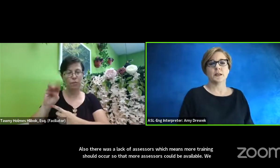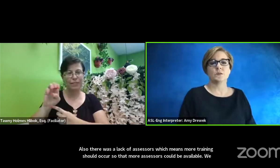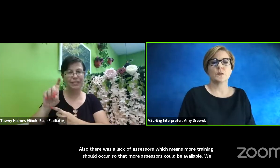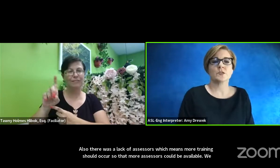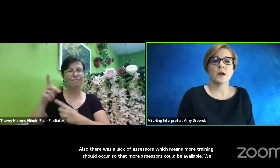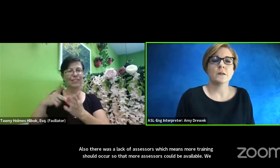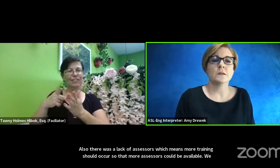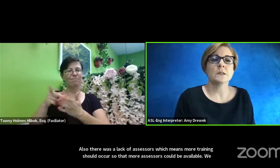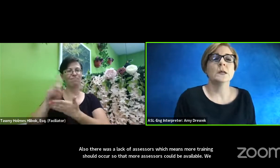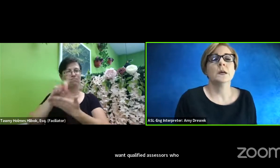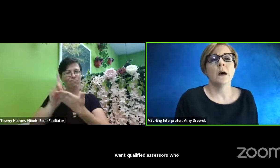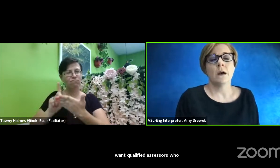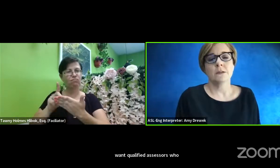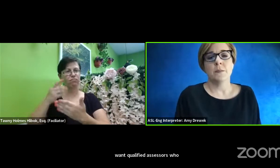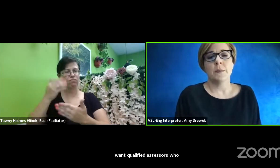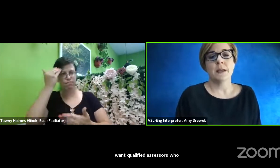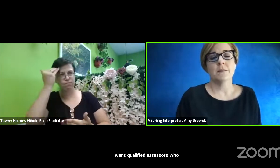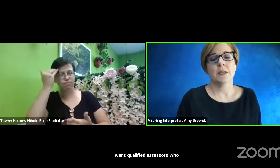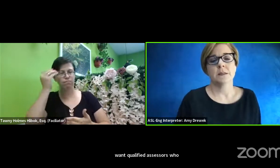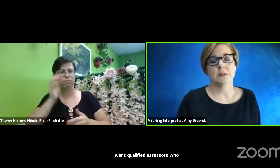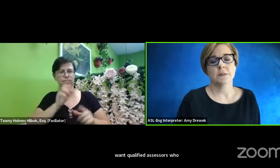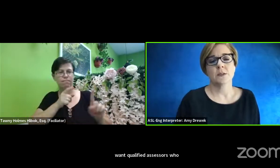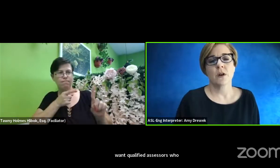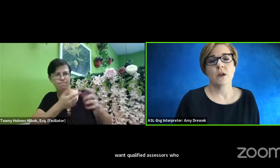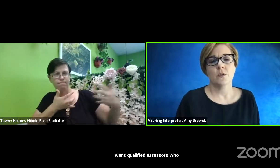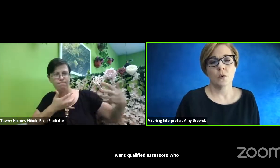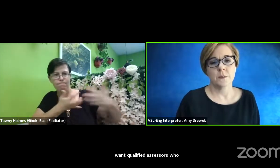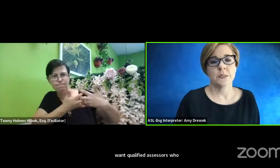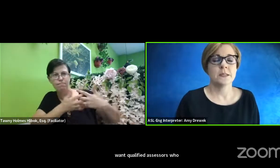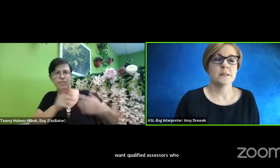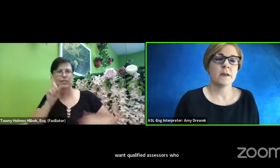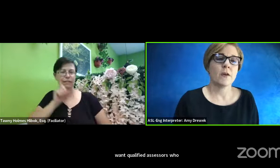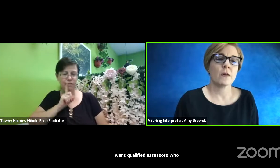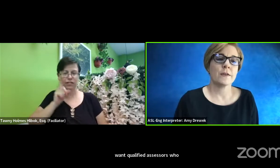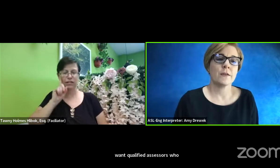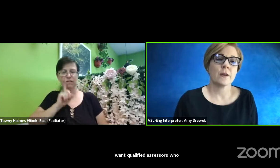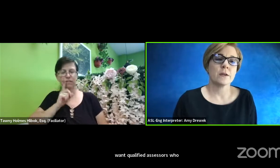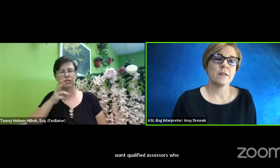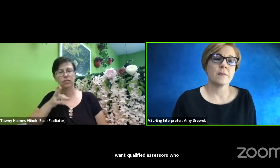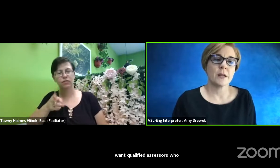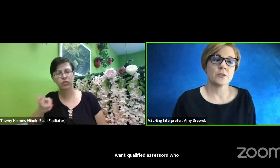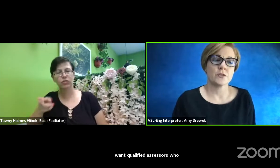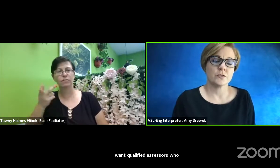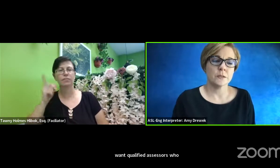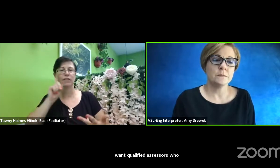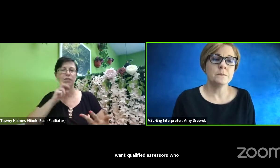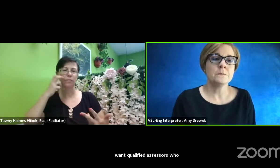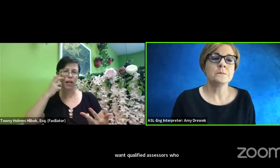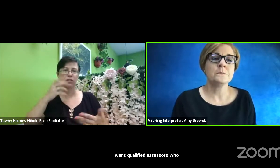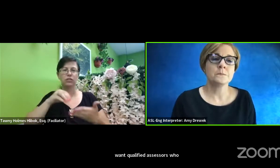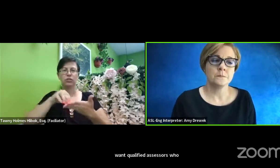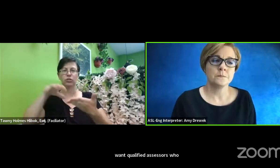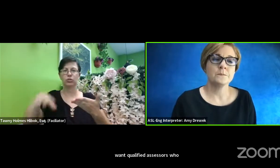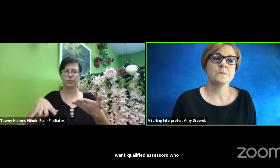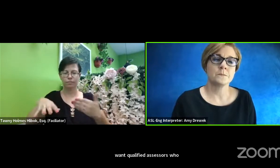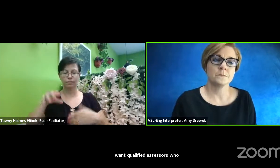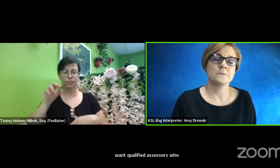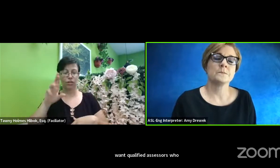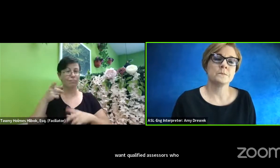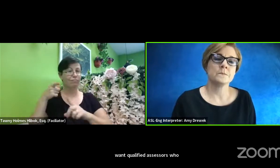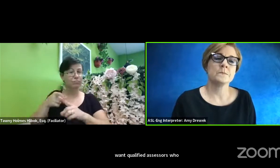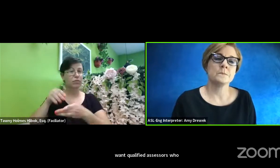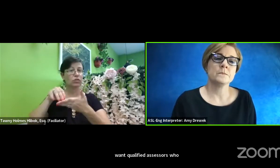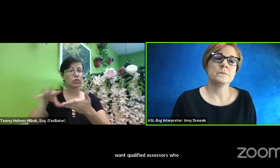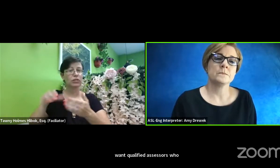language of the test or the child. Also, many of the assessments are not normed to deaf, hard of hearing, or deaf-blind children.